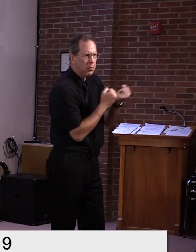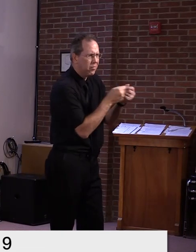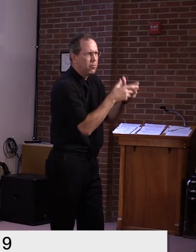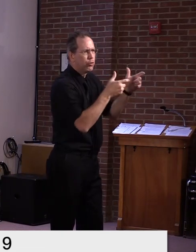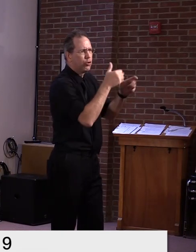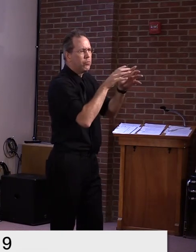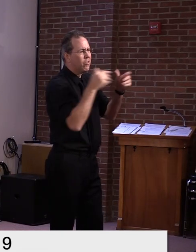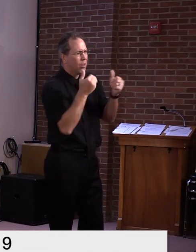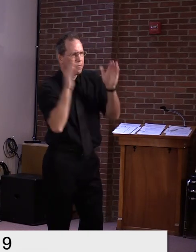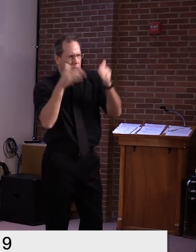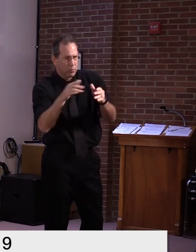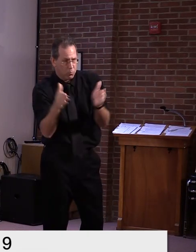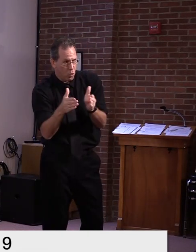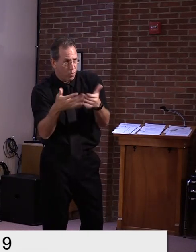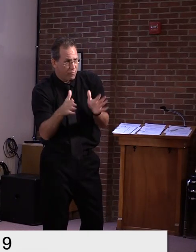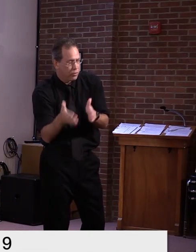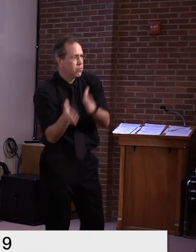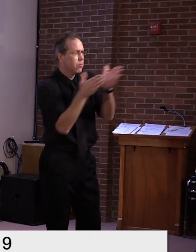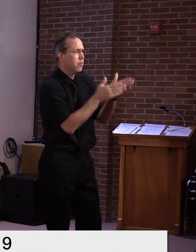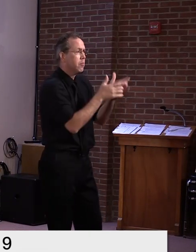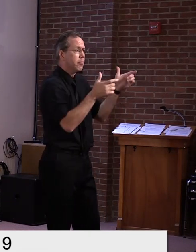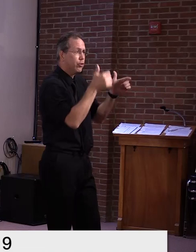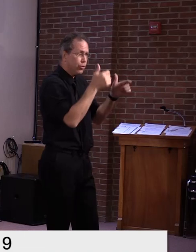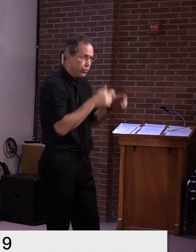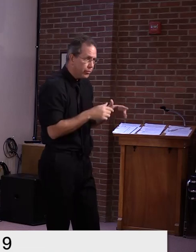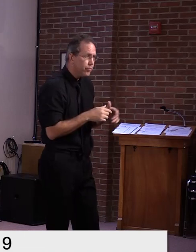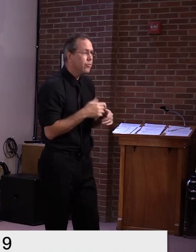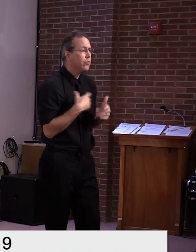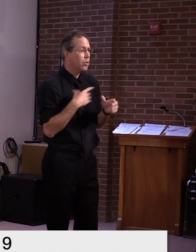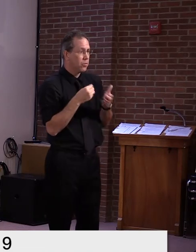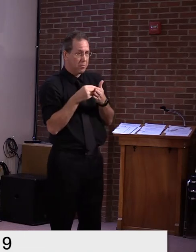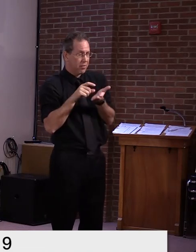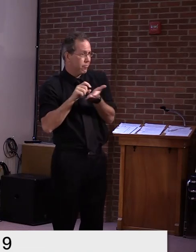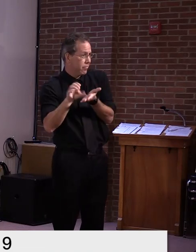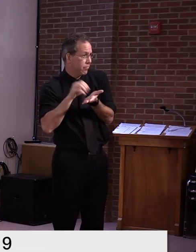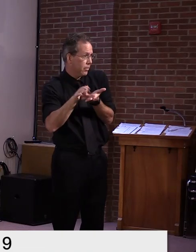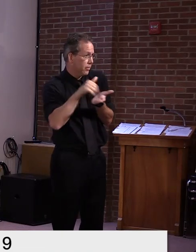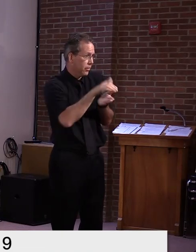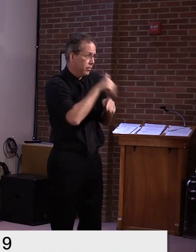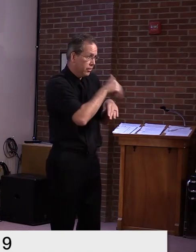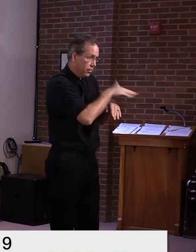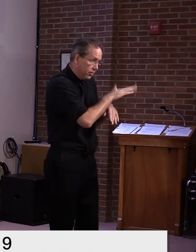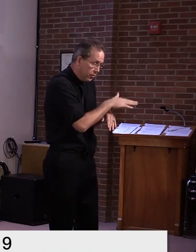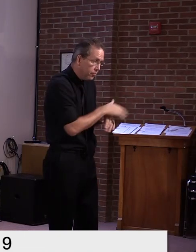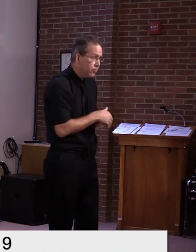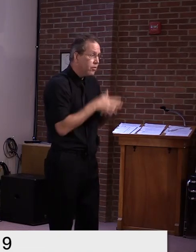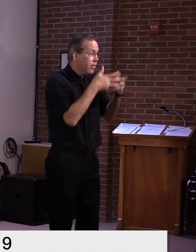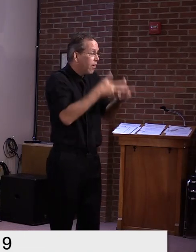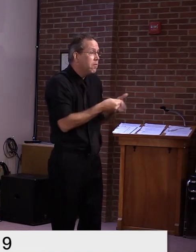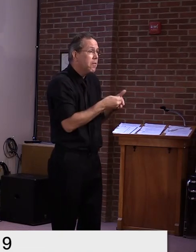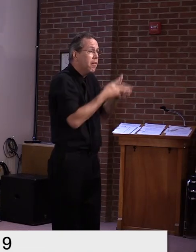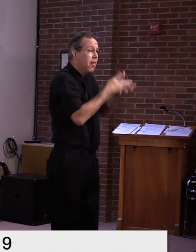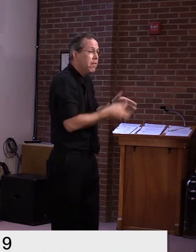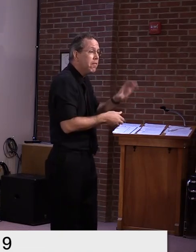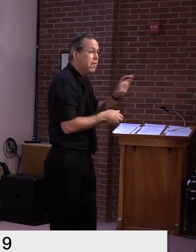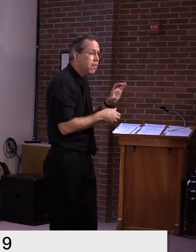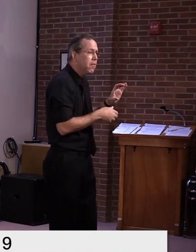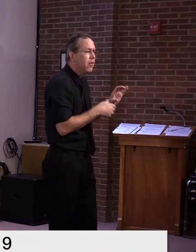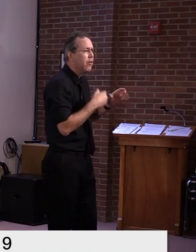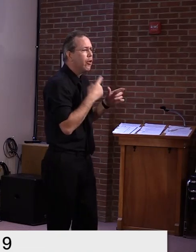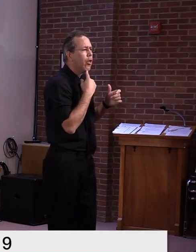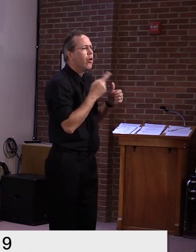funds remaining after the grant awards are issued for the first cycle, AHS plans to administer a